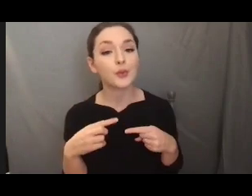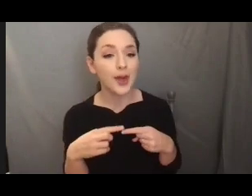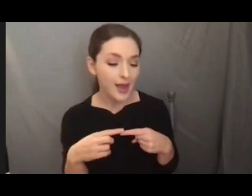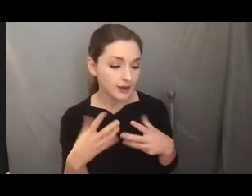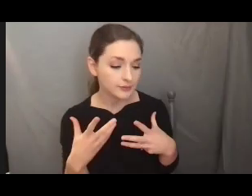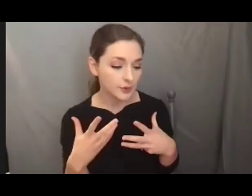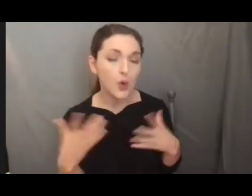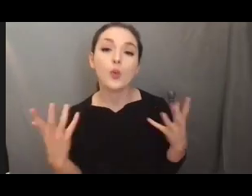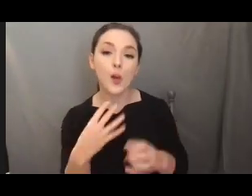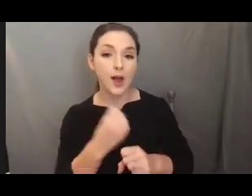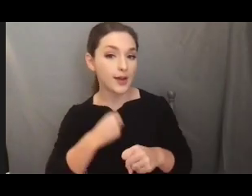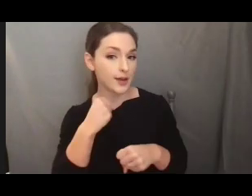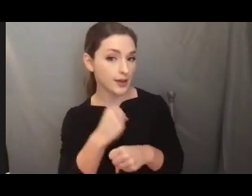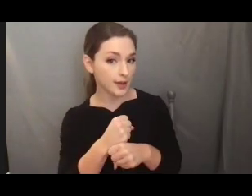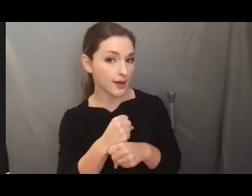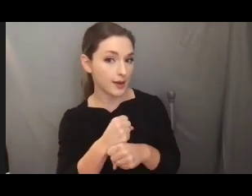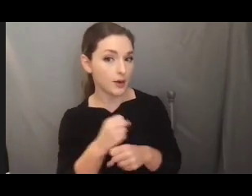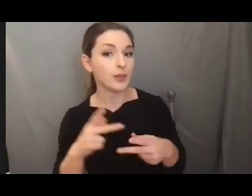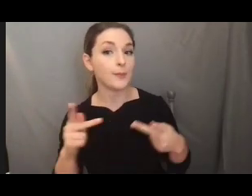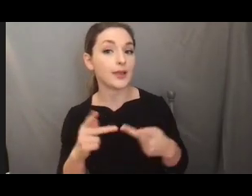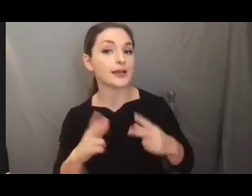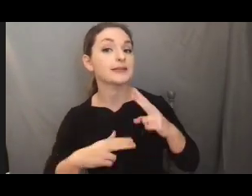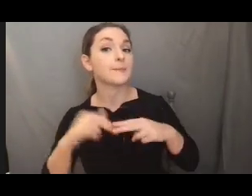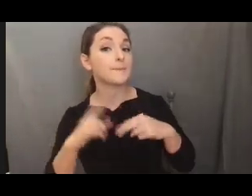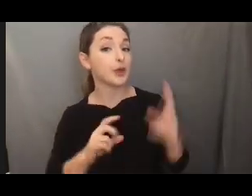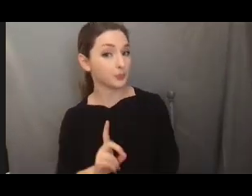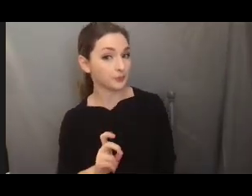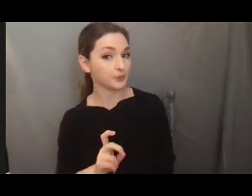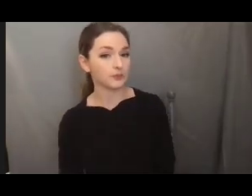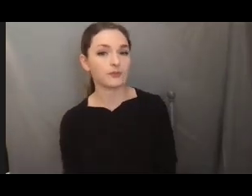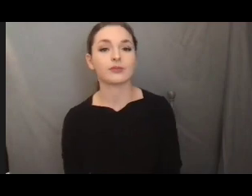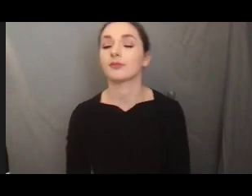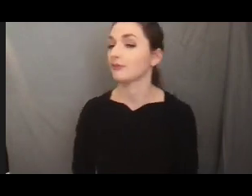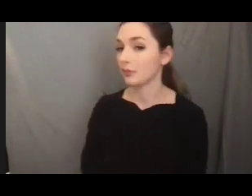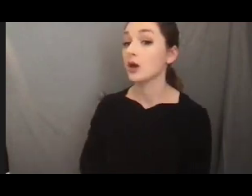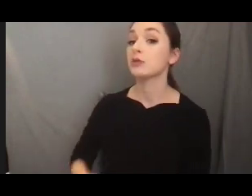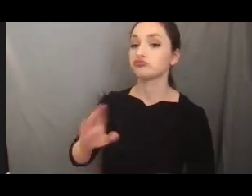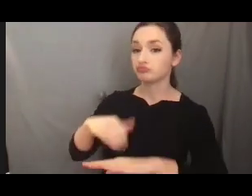What year did the place get built? It was built 11 years ago.